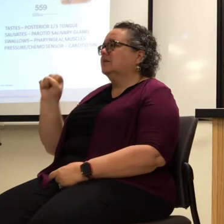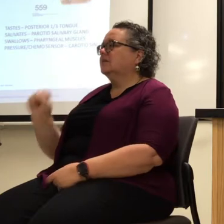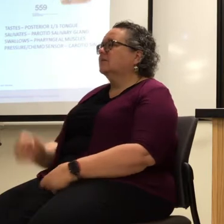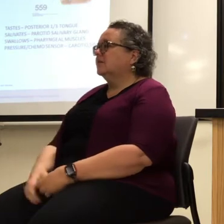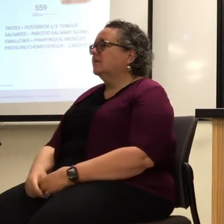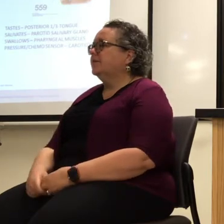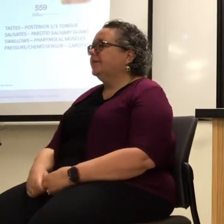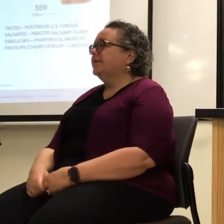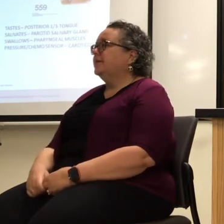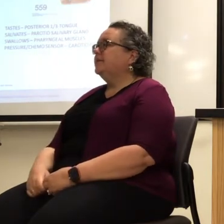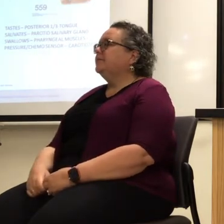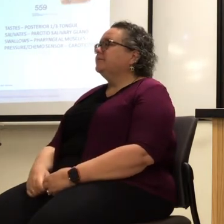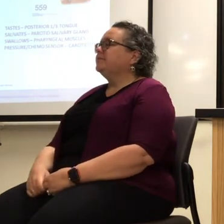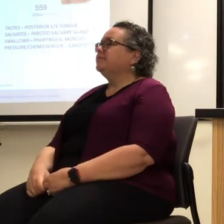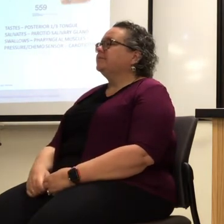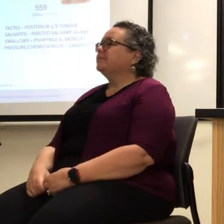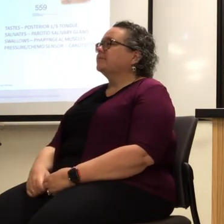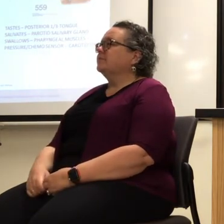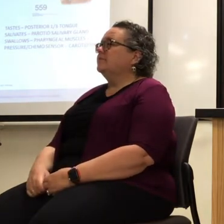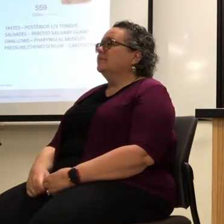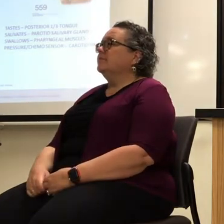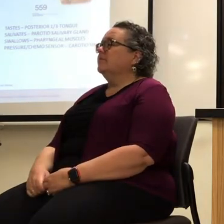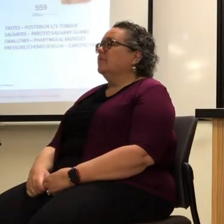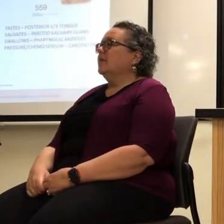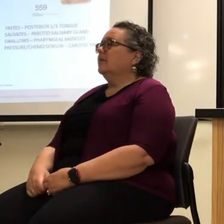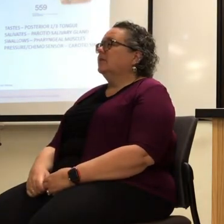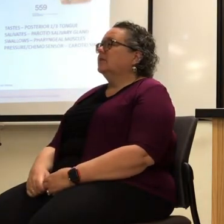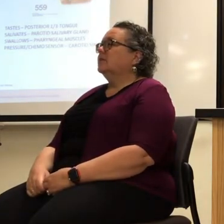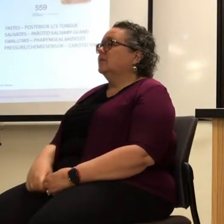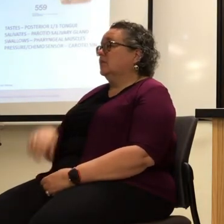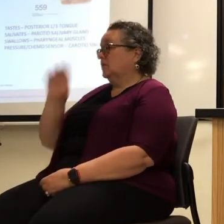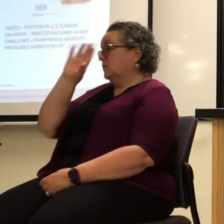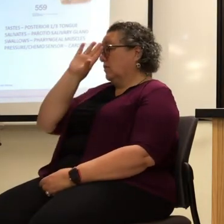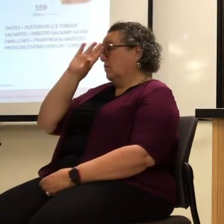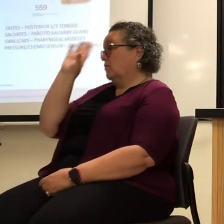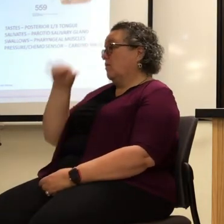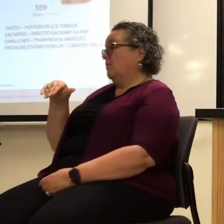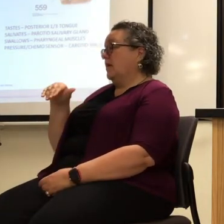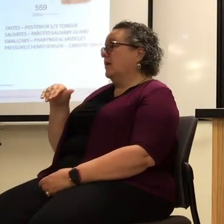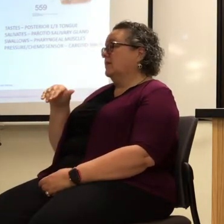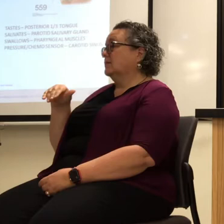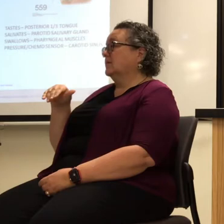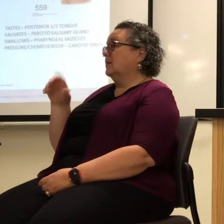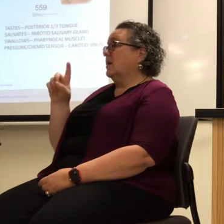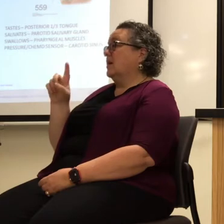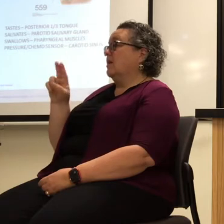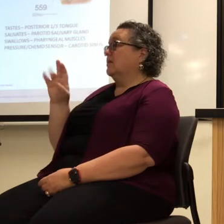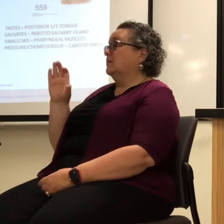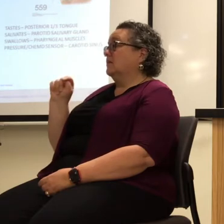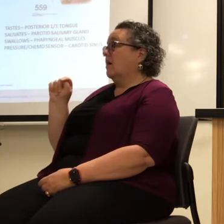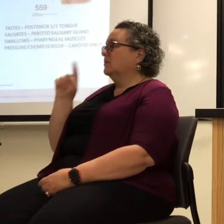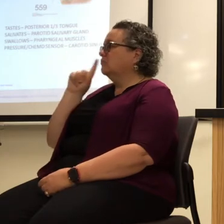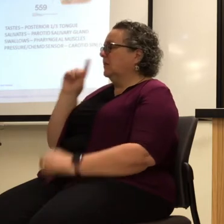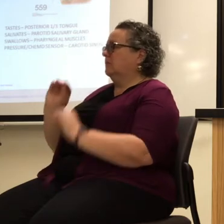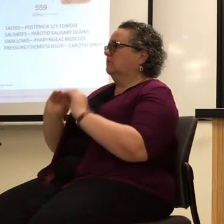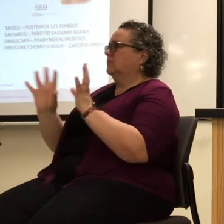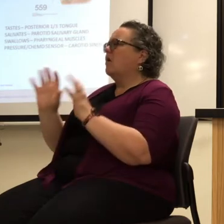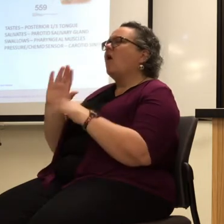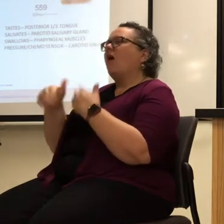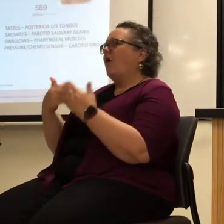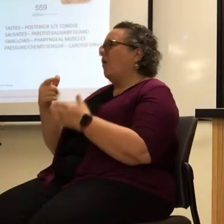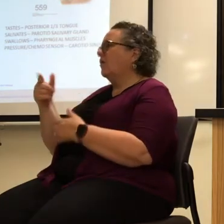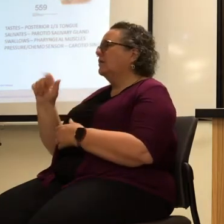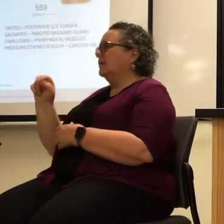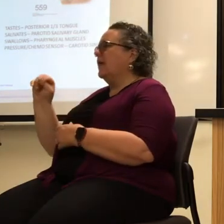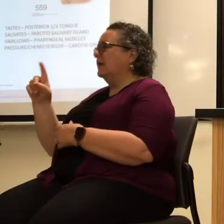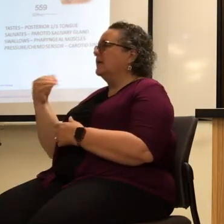Parotid gland. And know that the duct is very noticeable. All glands have ducts, but